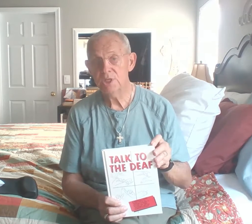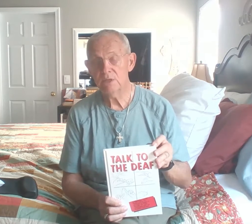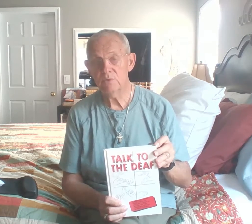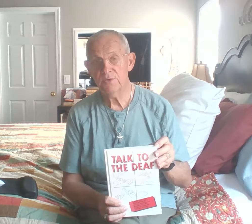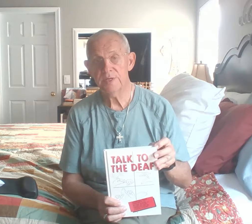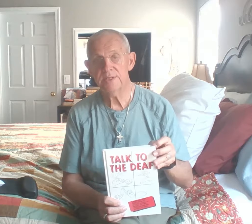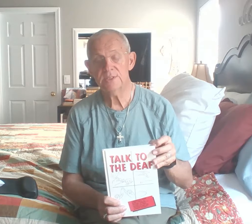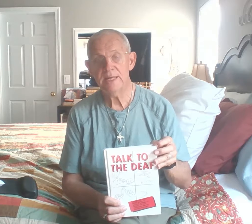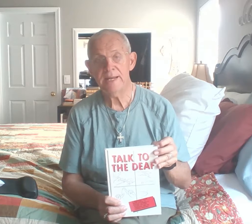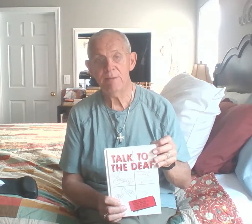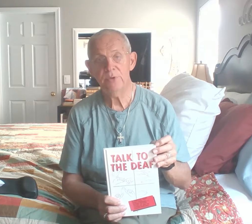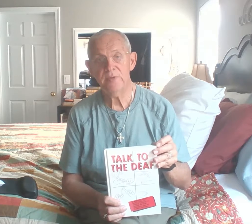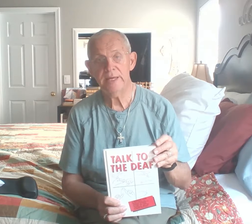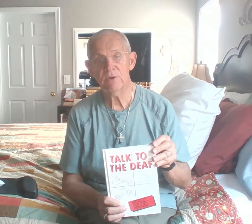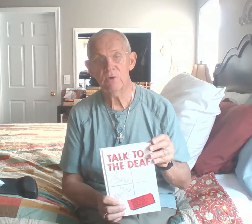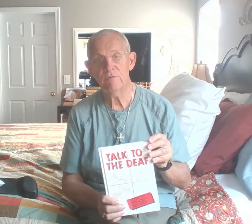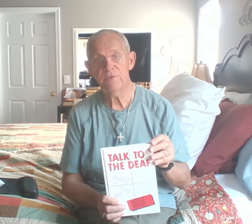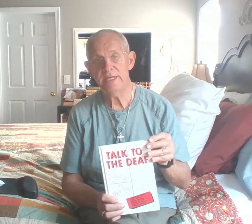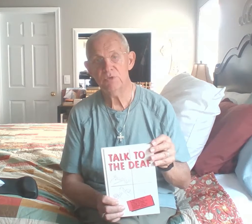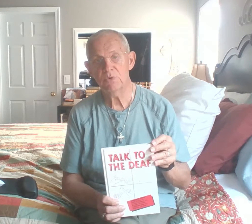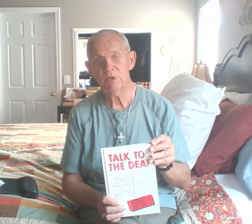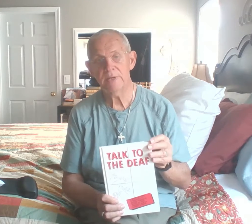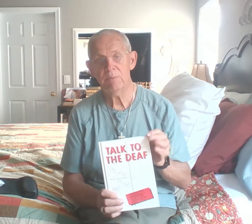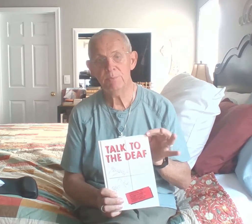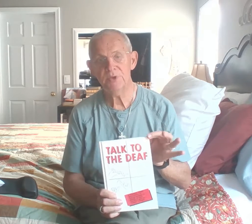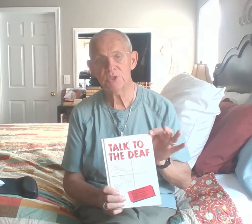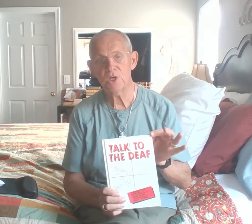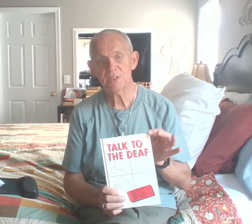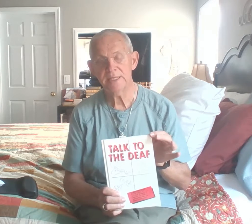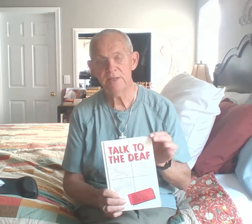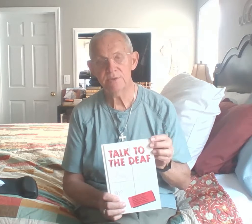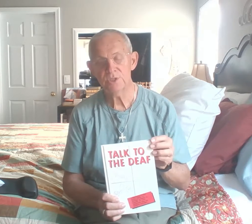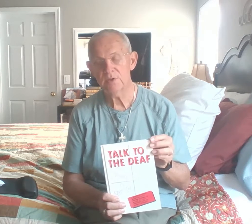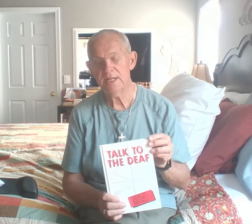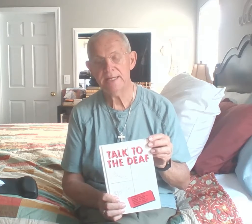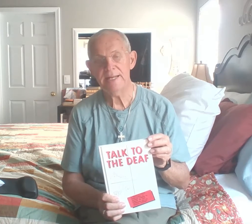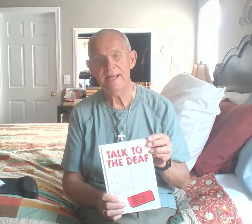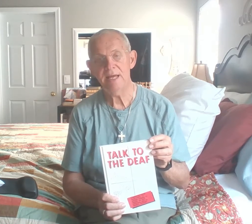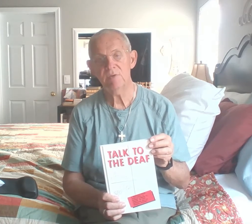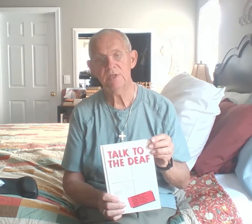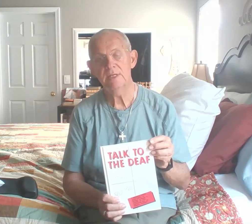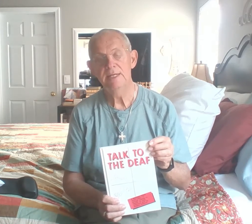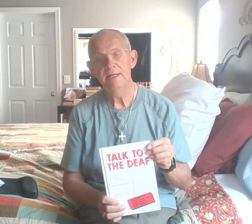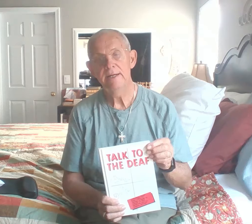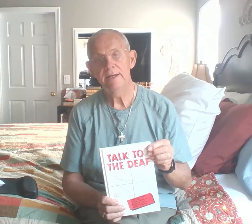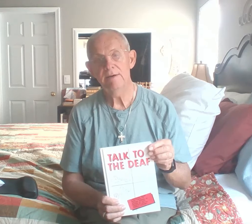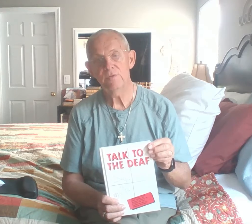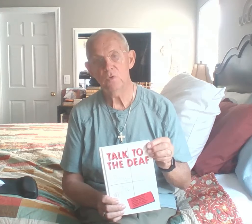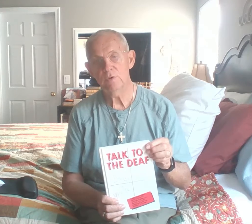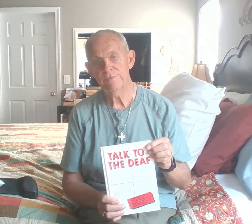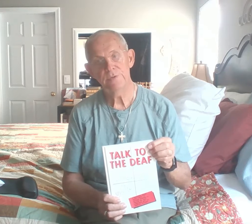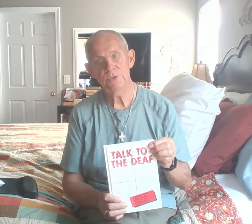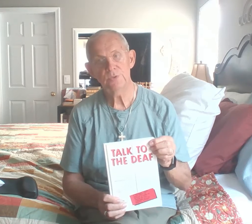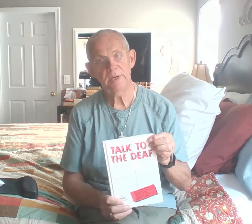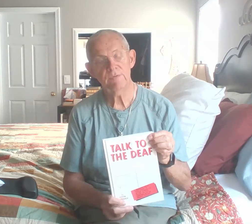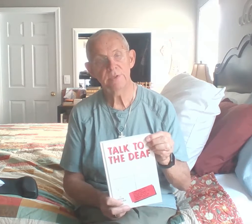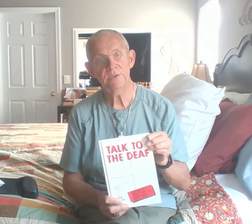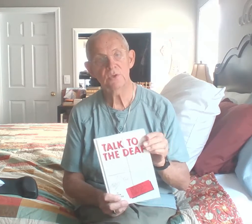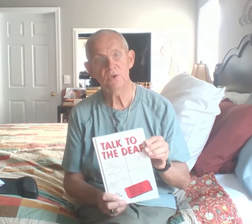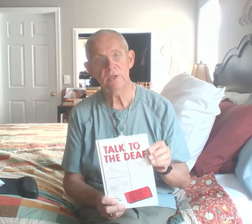with us, and I put that on Facebook, but I'm going to put this all together so that I can have it for future reference or on